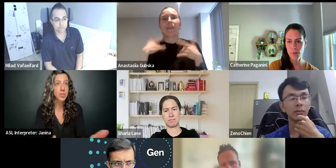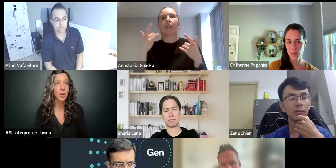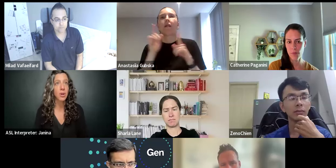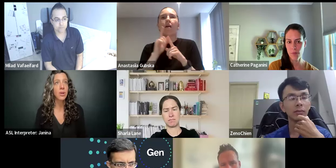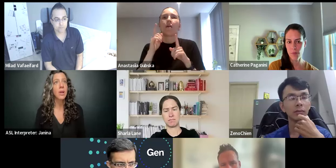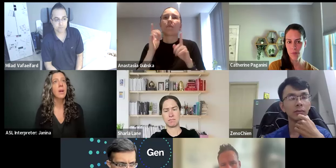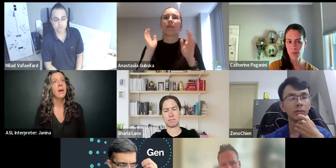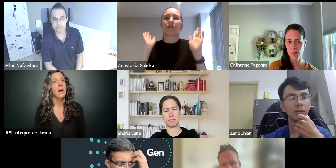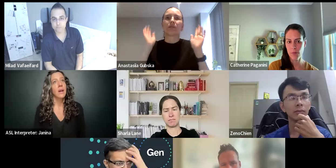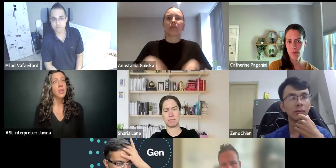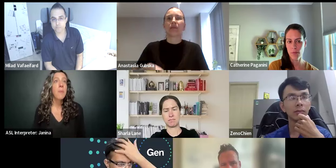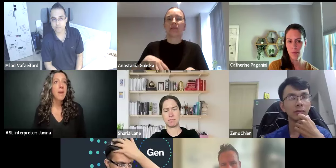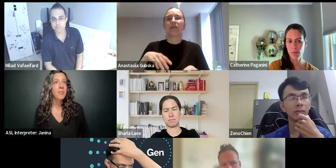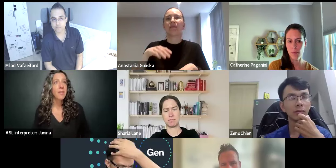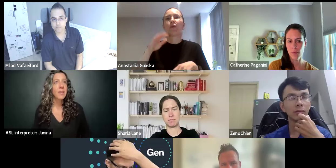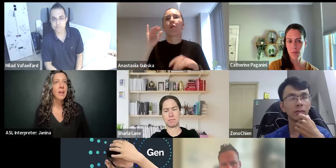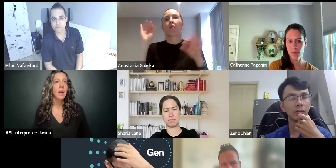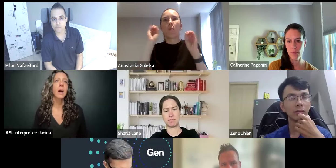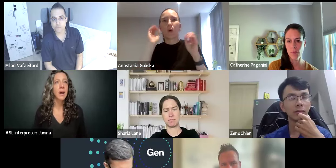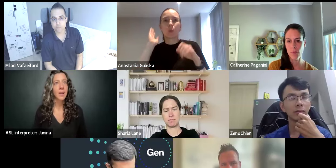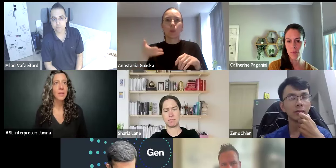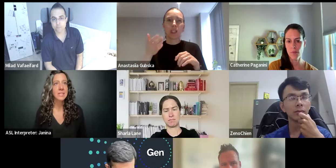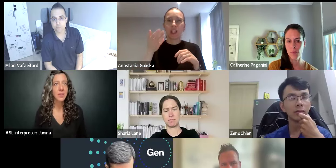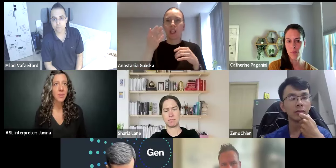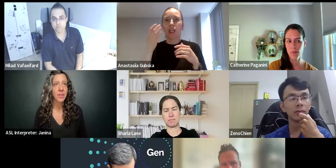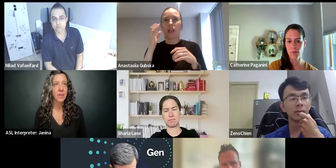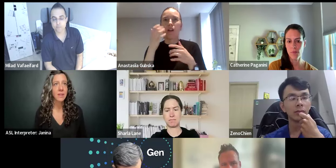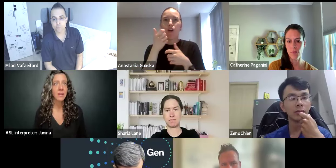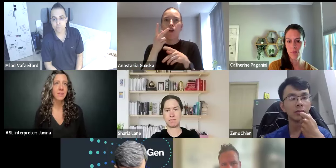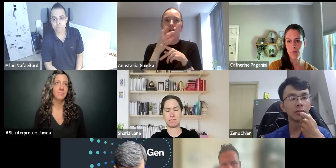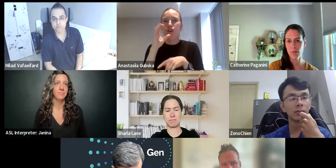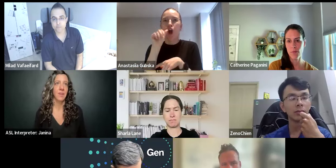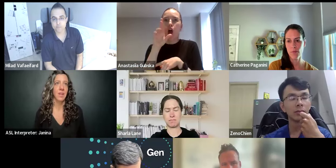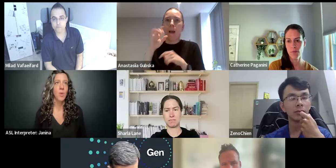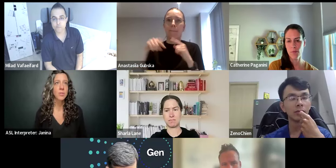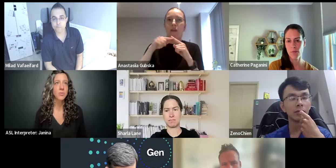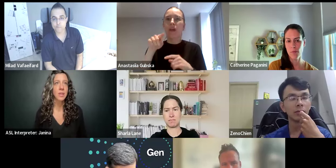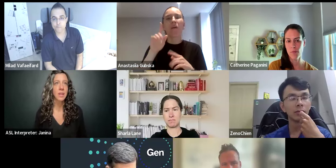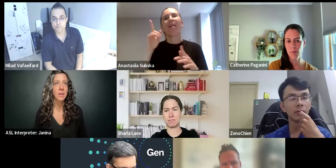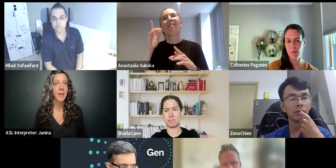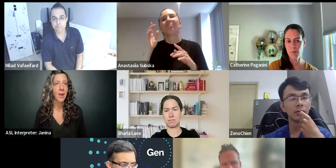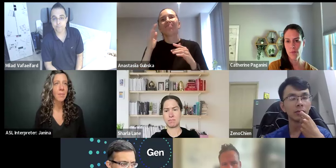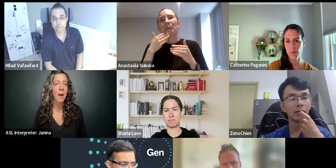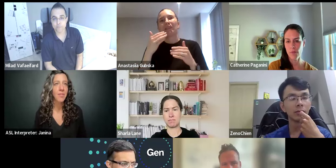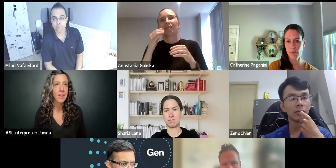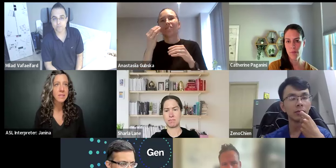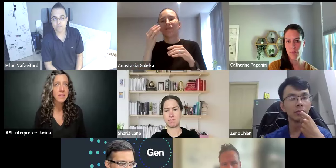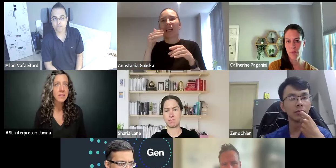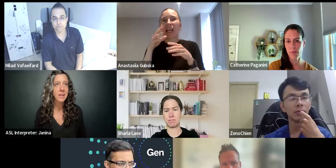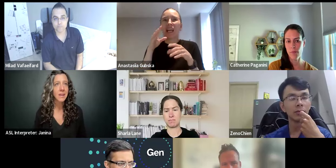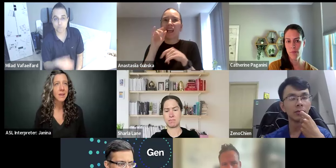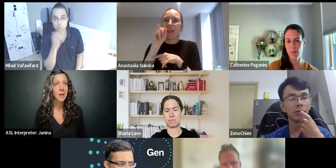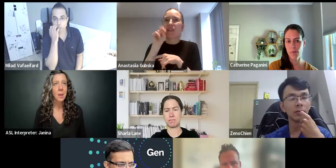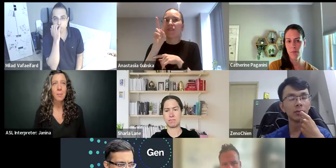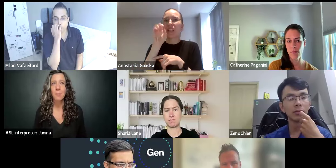or is a struggle. You may feel like, oh, I don't want to deal with it. No one's really going to be caring about